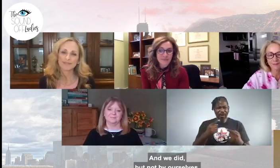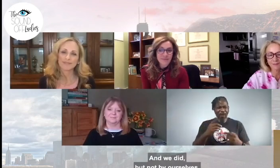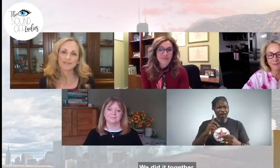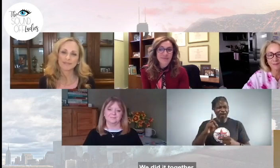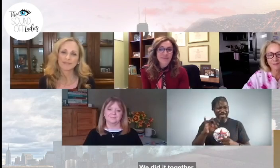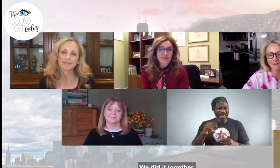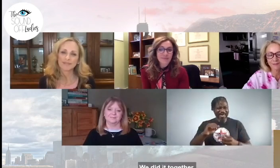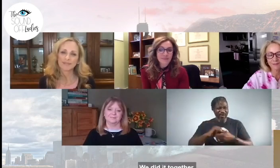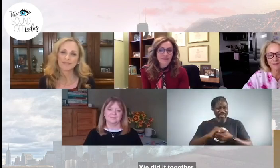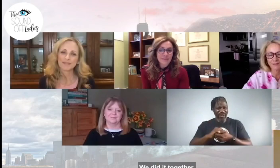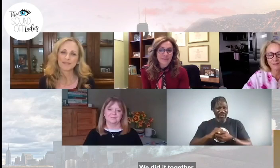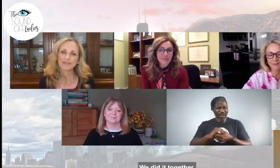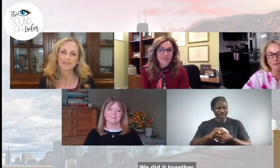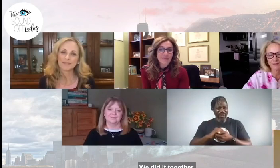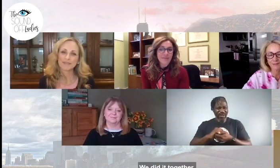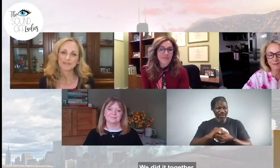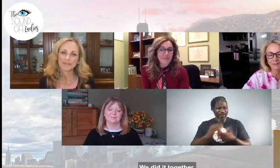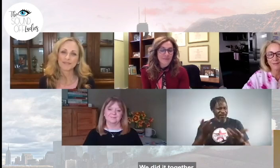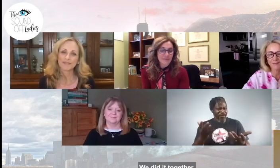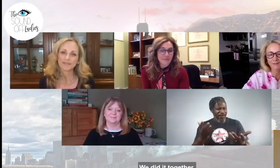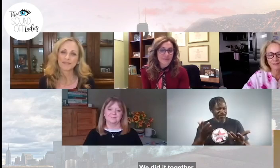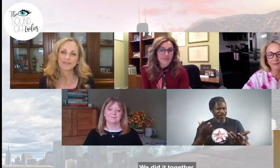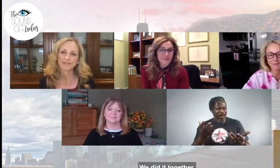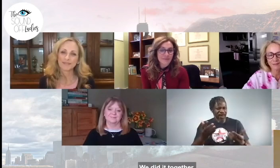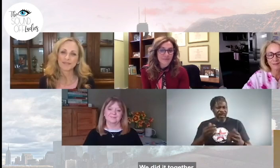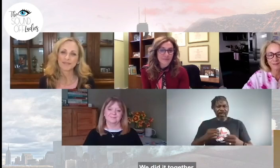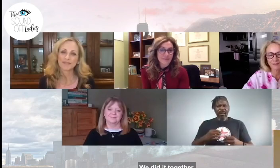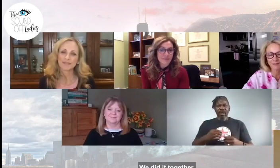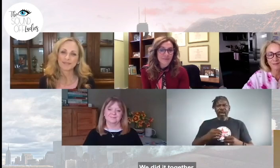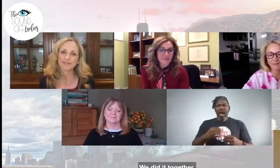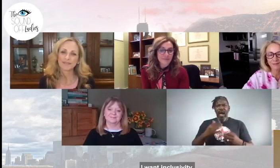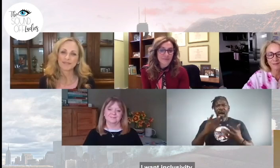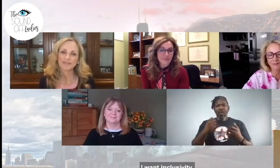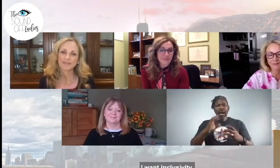And we didn't do it by ourselves. We only can do it together.